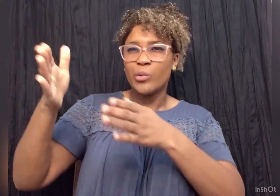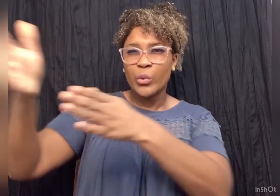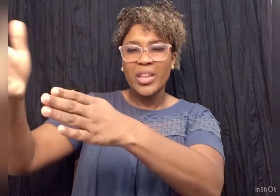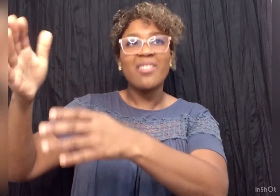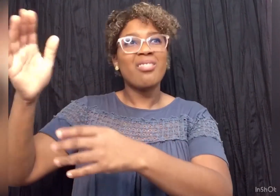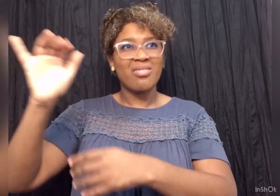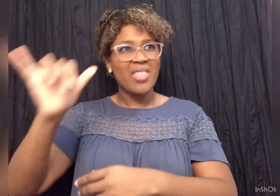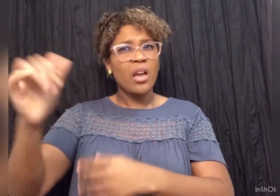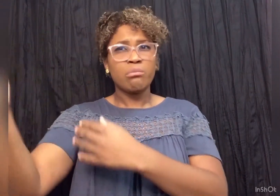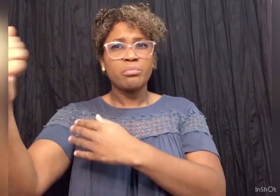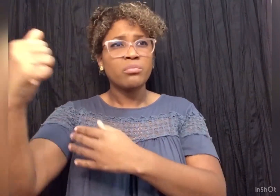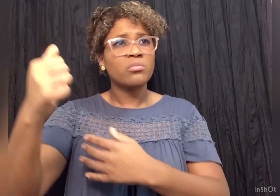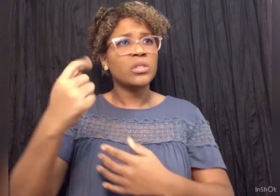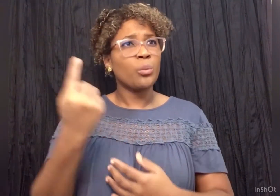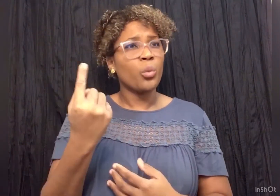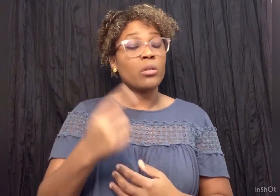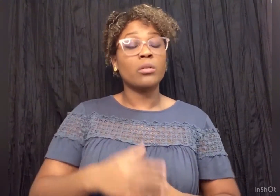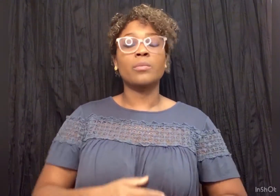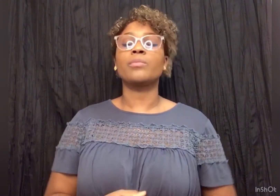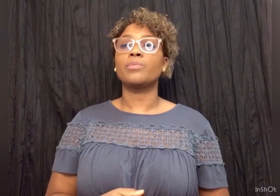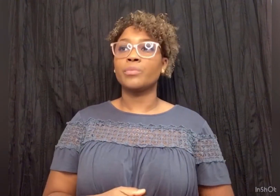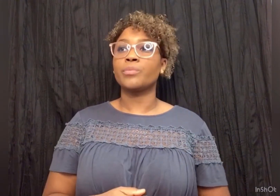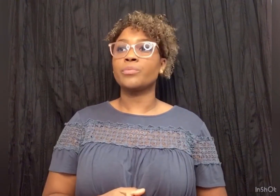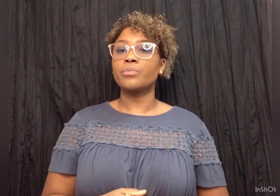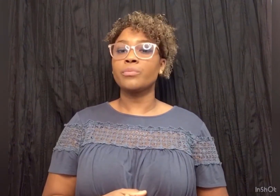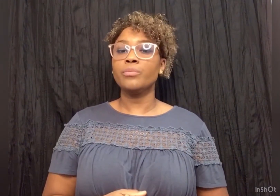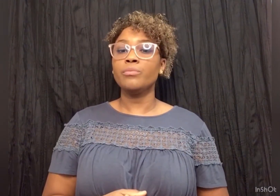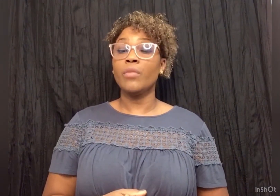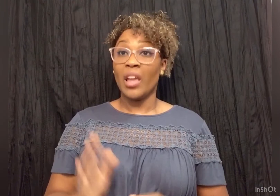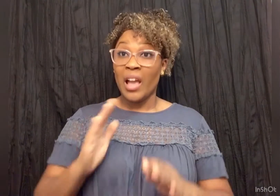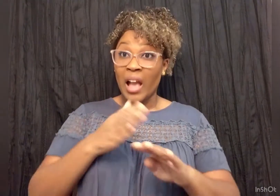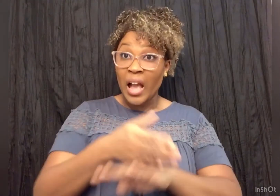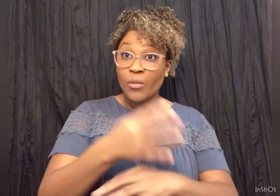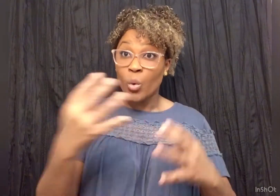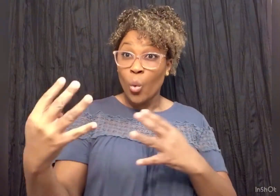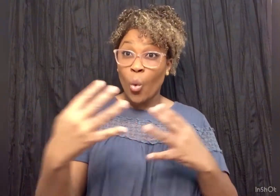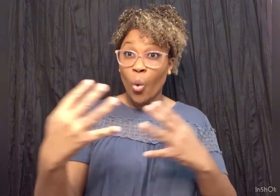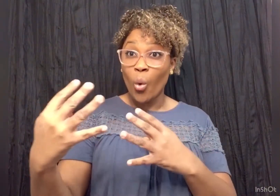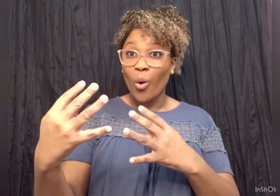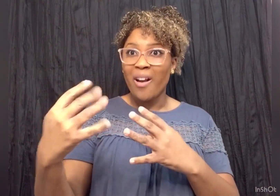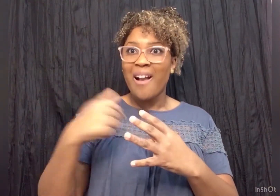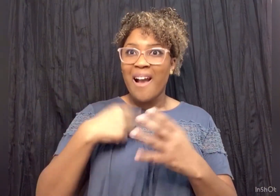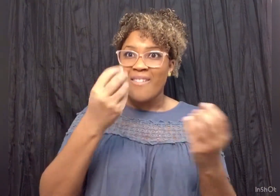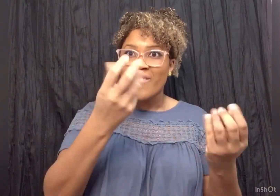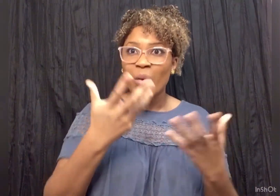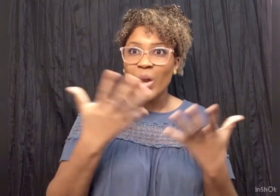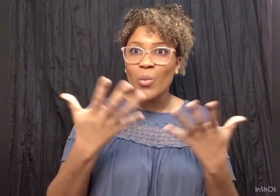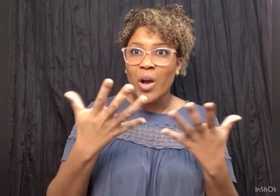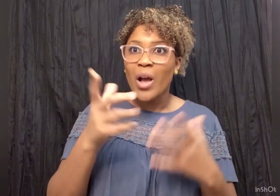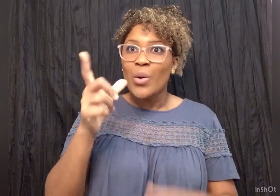It was only after the war that I found out who had knocked that